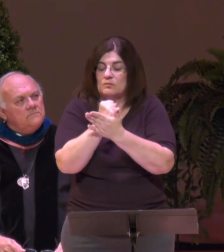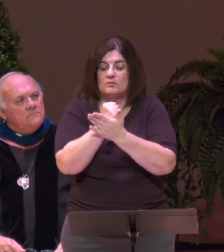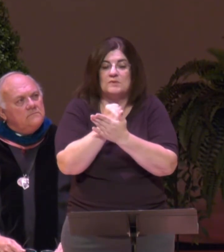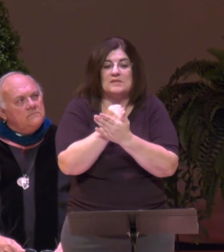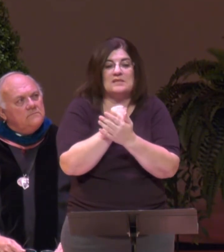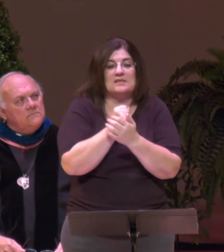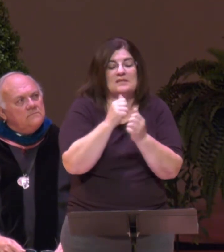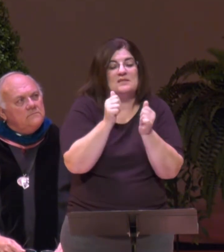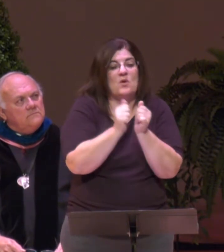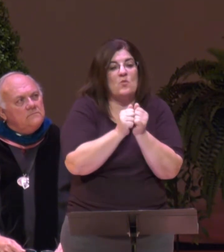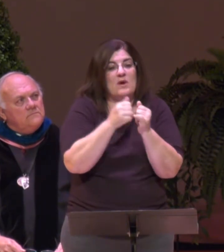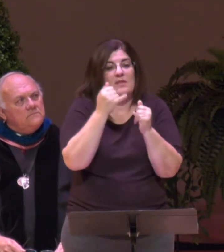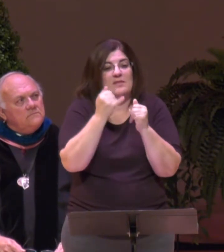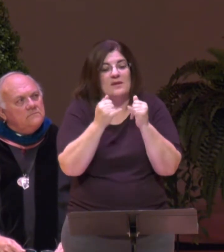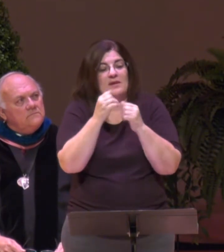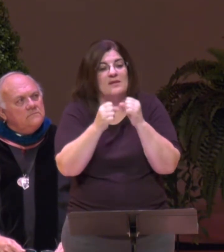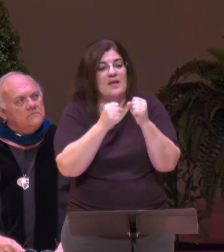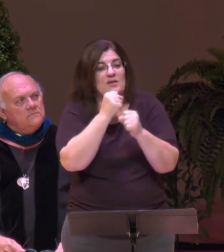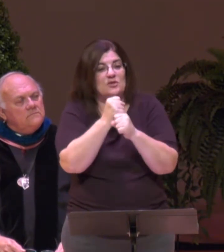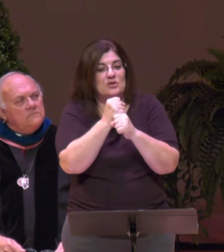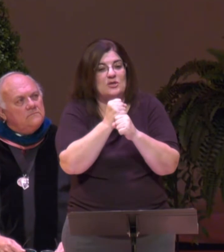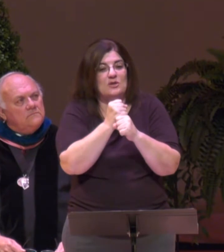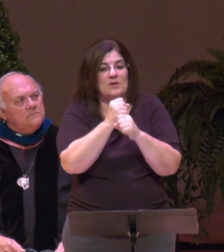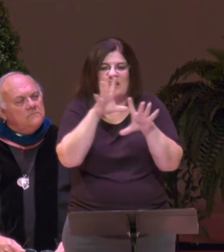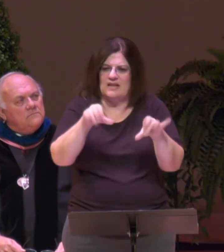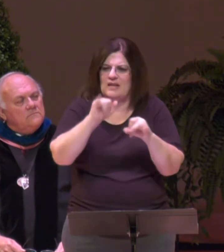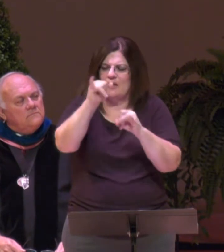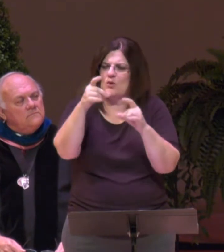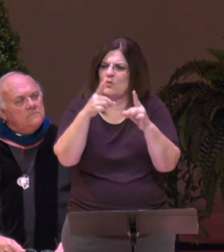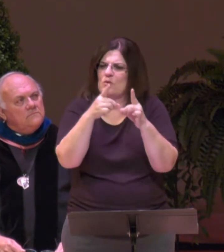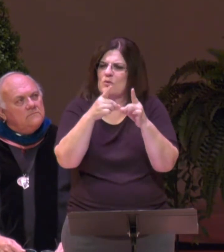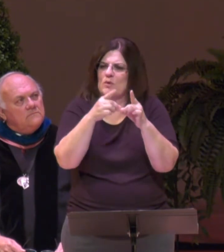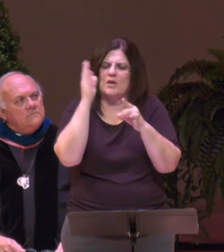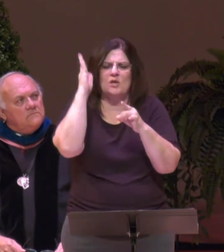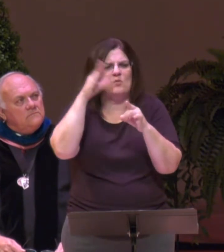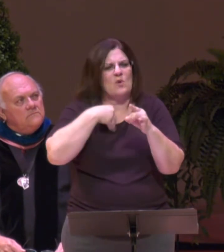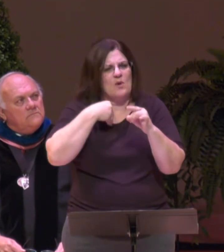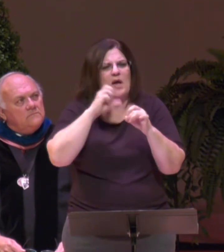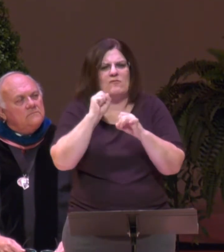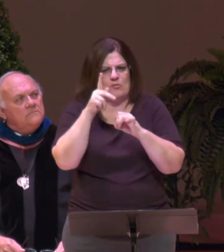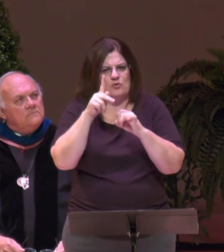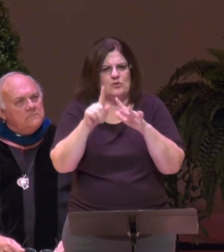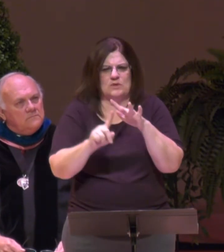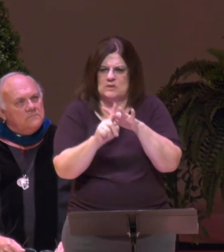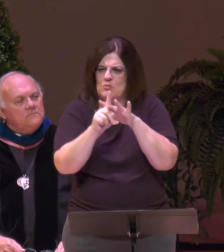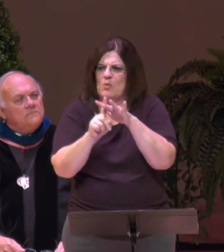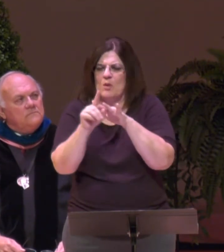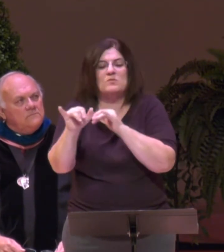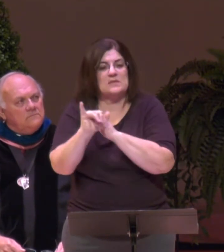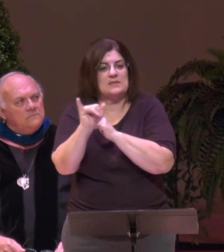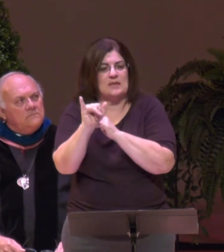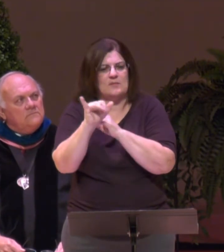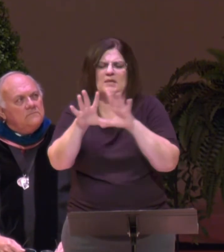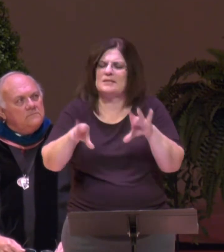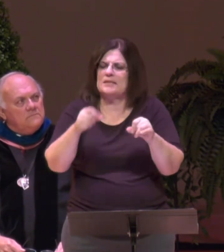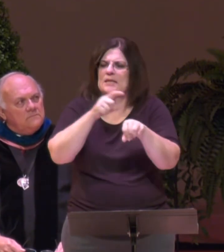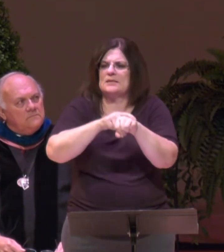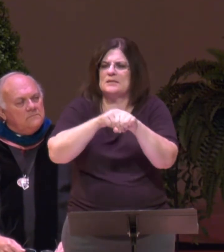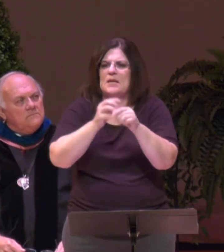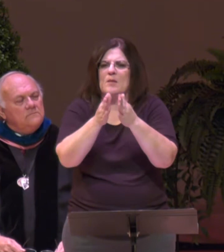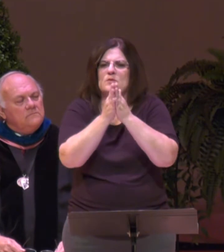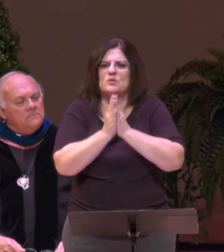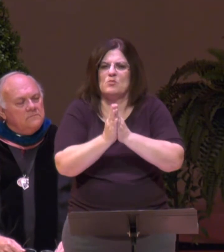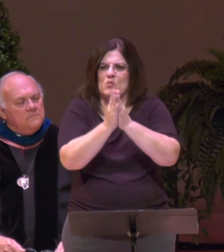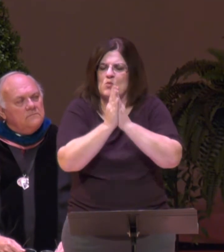degree, other opportunities are going to emerge. Take time to pray before you act. Have faith in